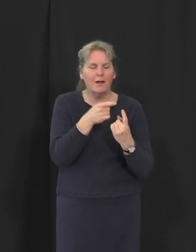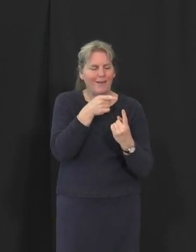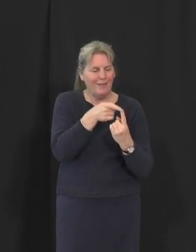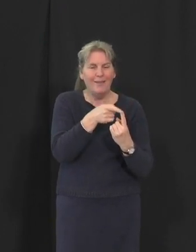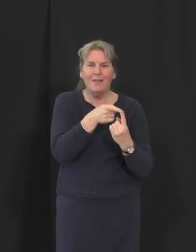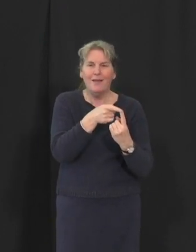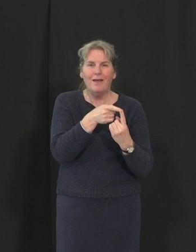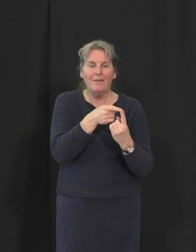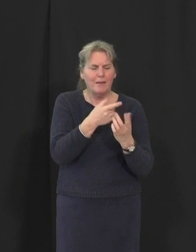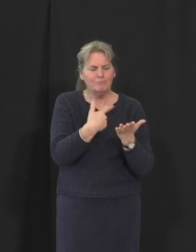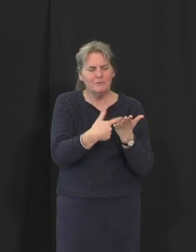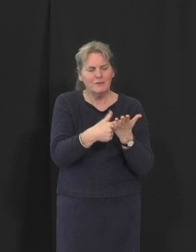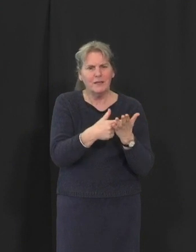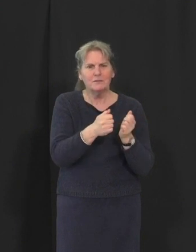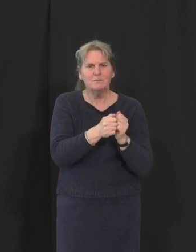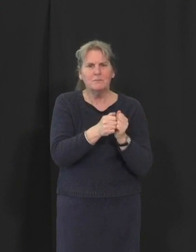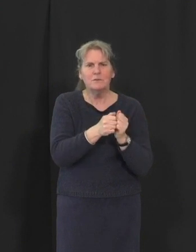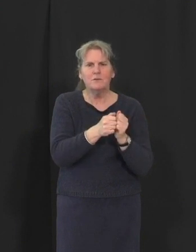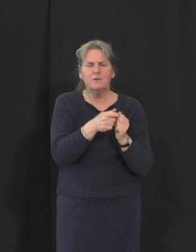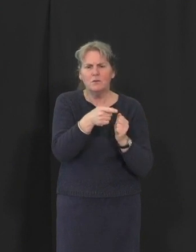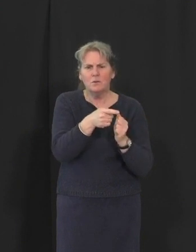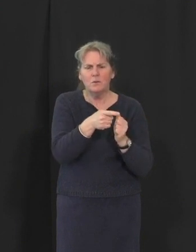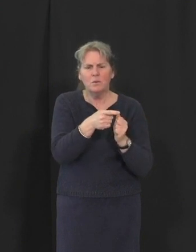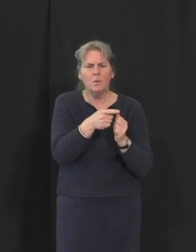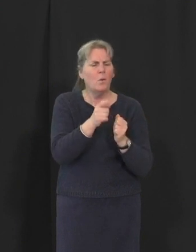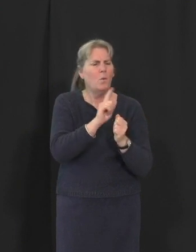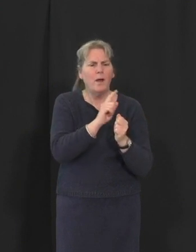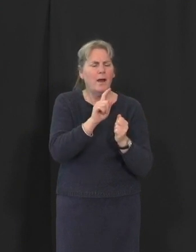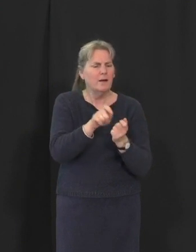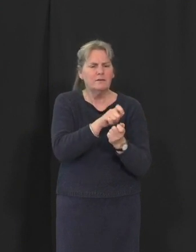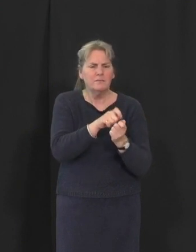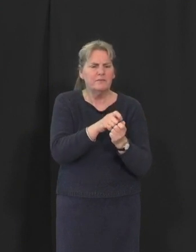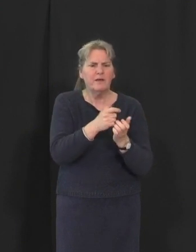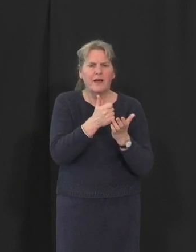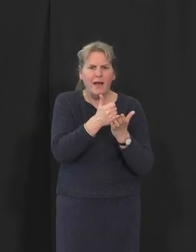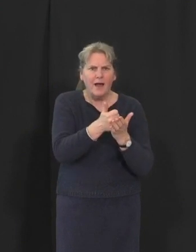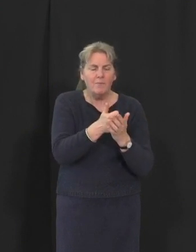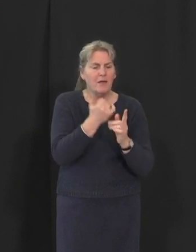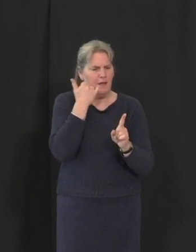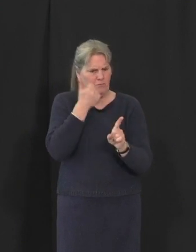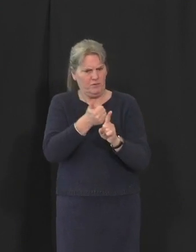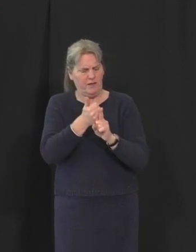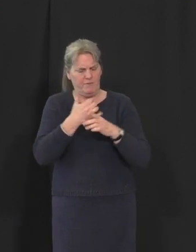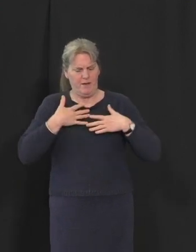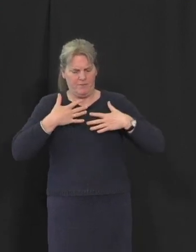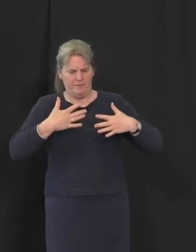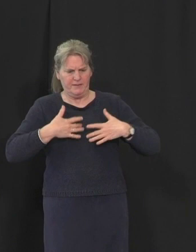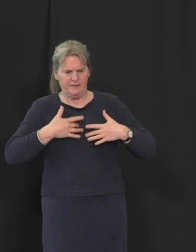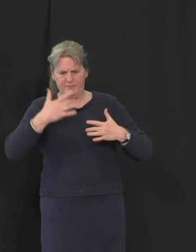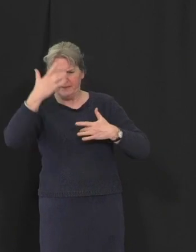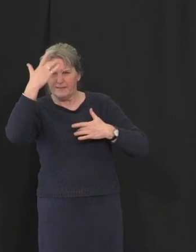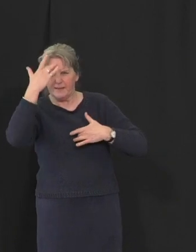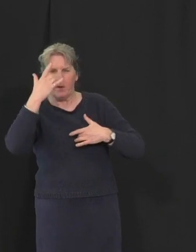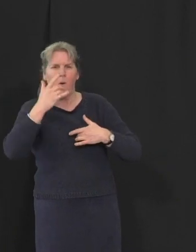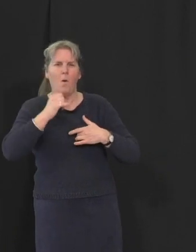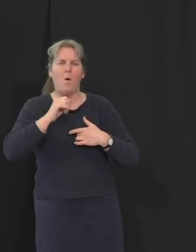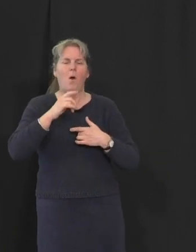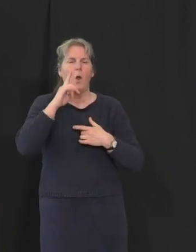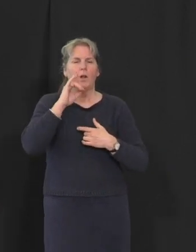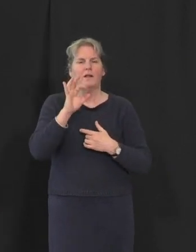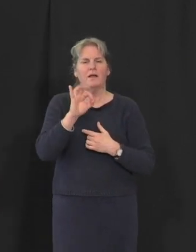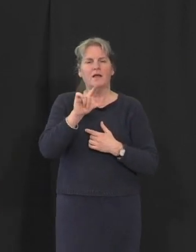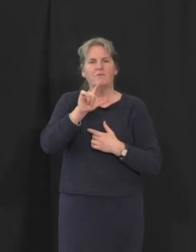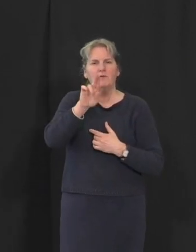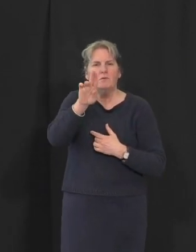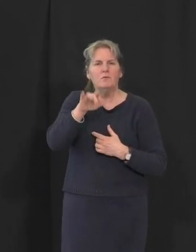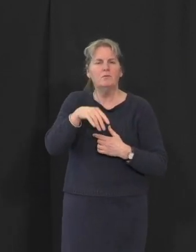to have a conversation about where to seek care if you have a respiratory illness, so a flu-like illness. If you have